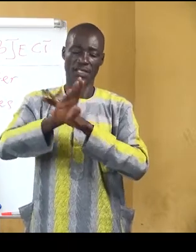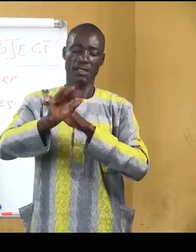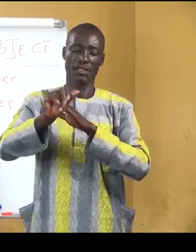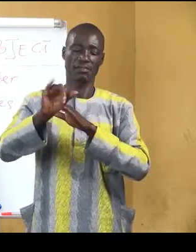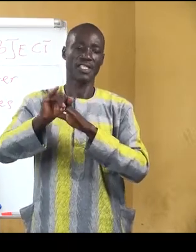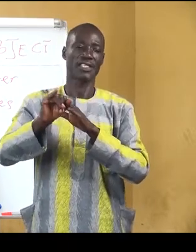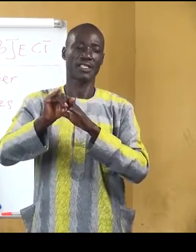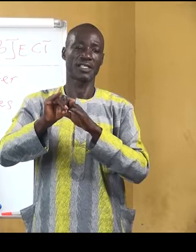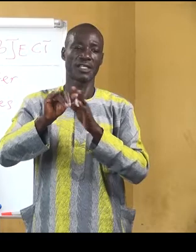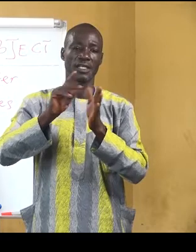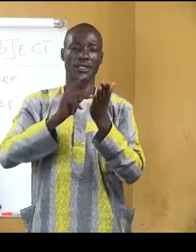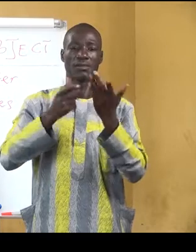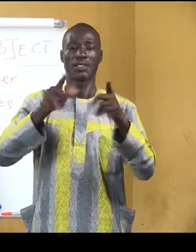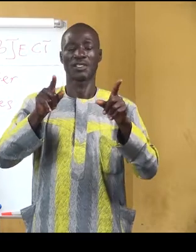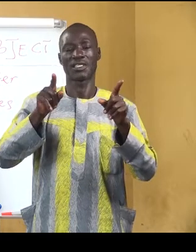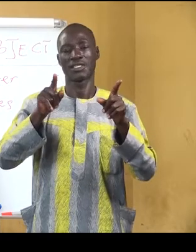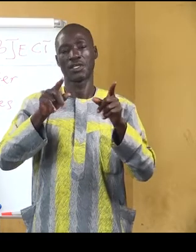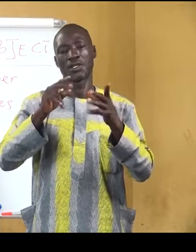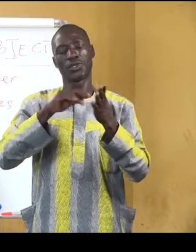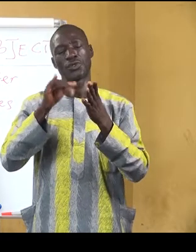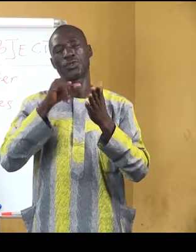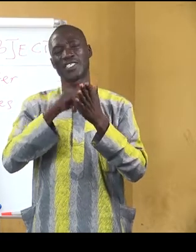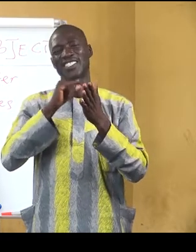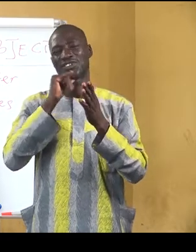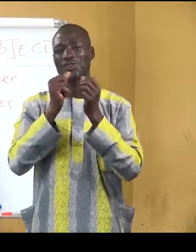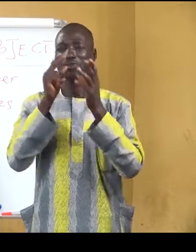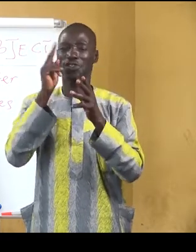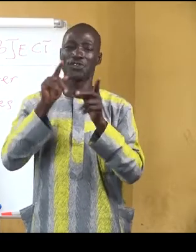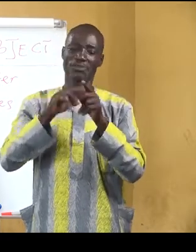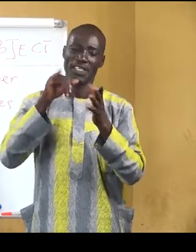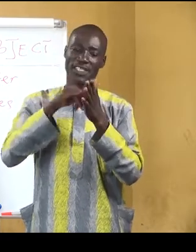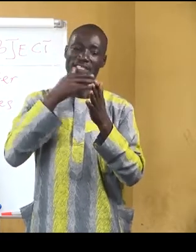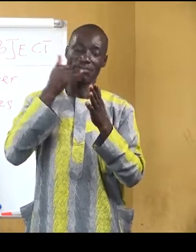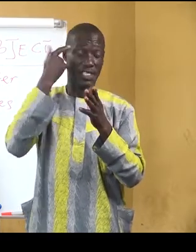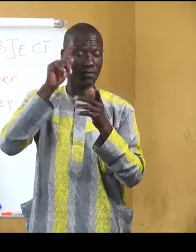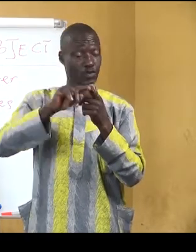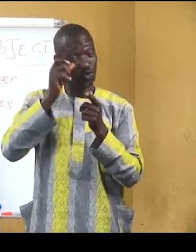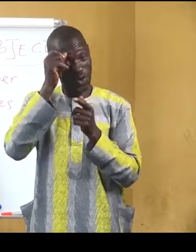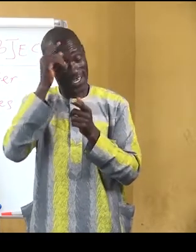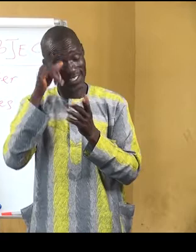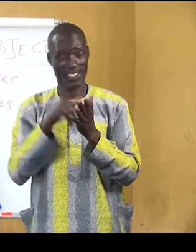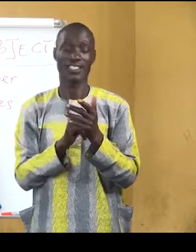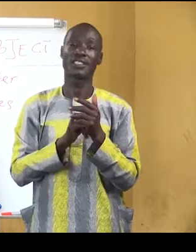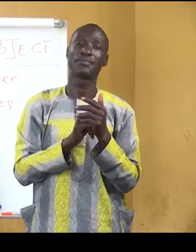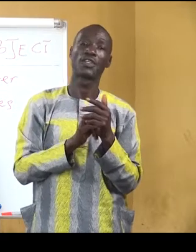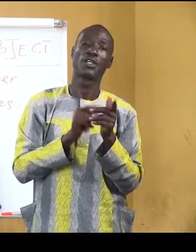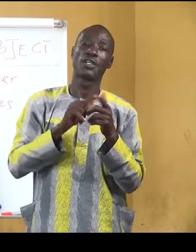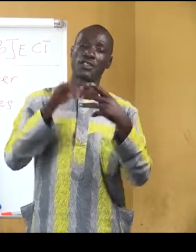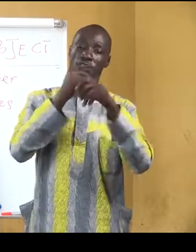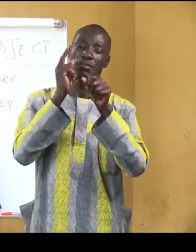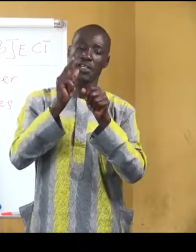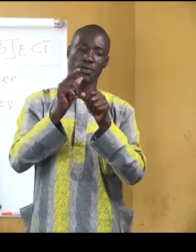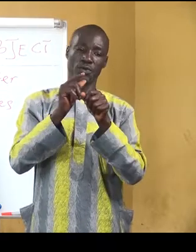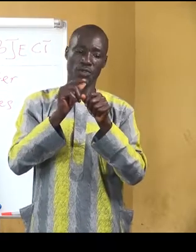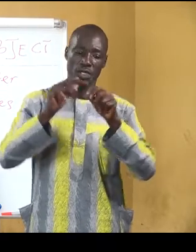it's not so much in use, but it's important for you to understand this as a platform to enable you access and do